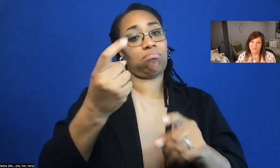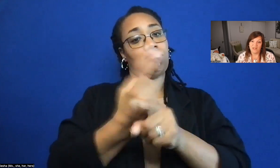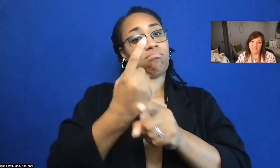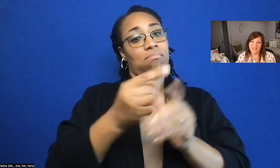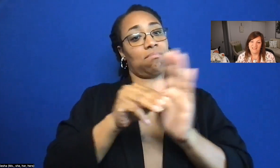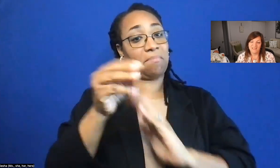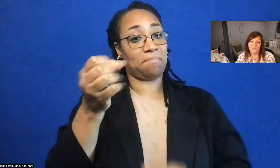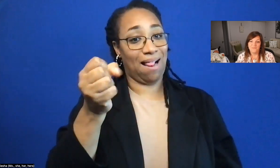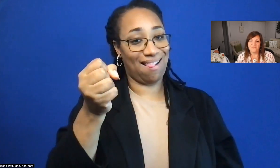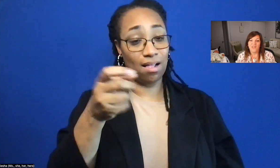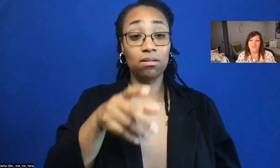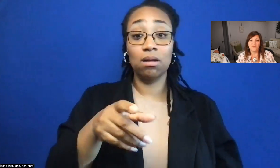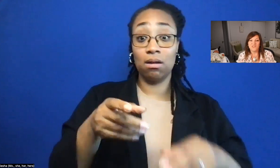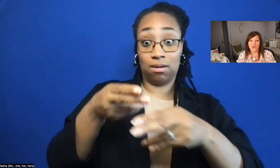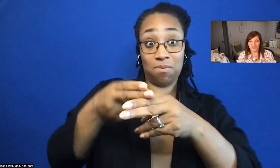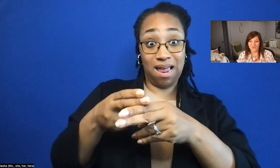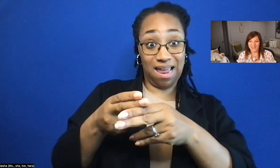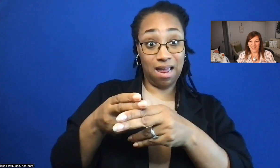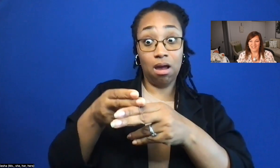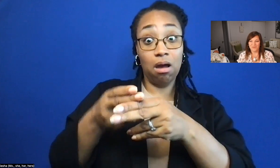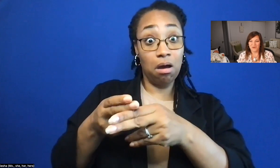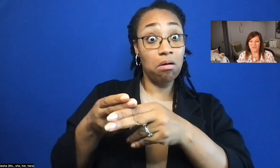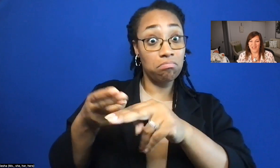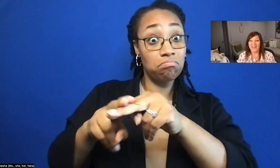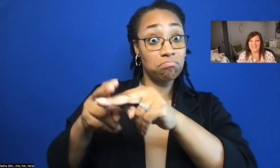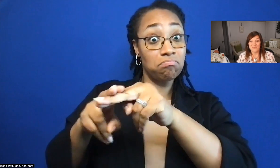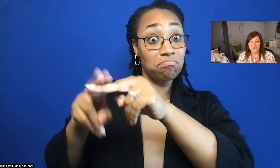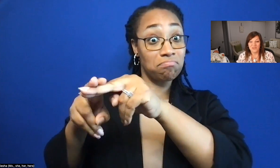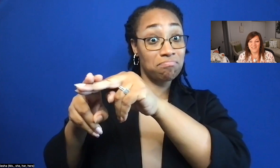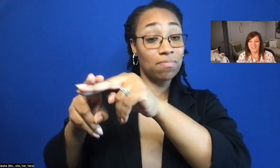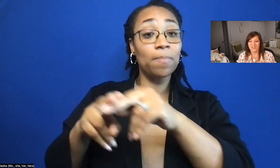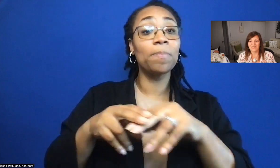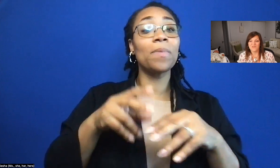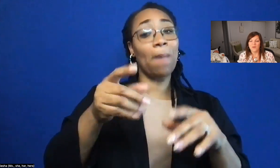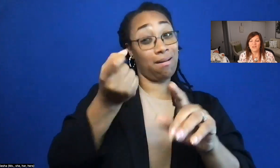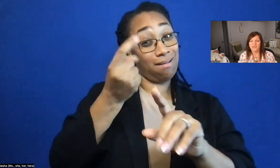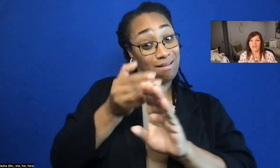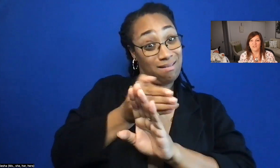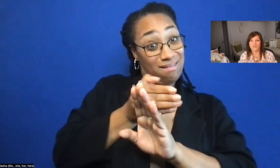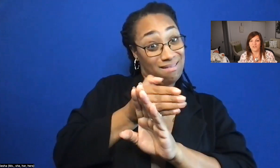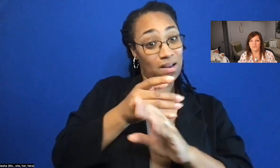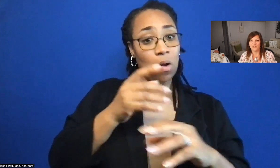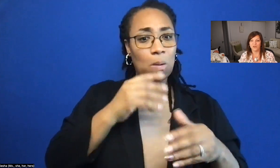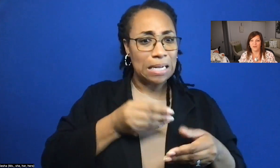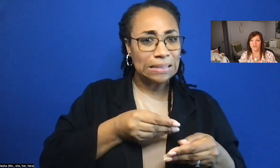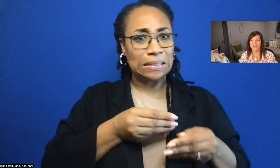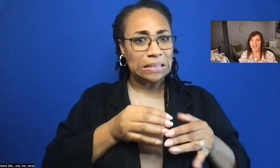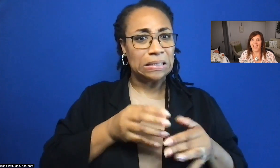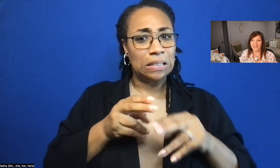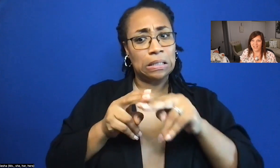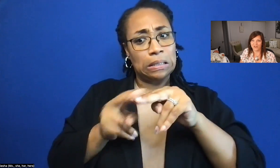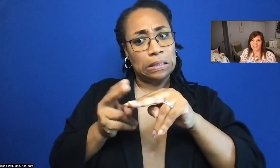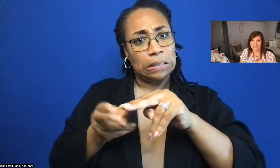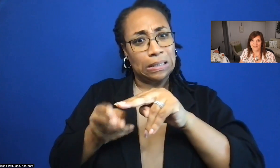this process. They will start to regain their birth weight as milk transitions from colostrum to mature milk